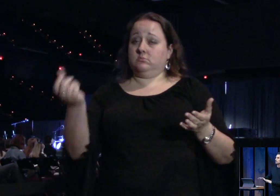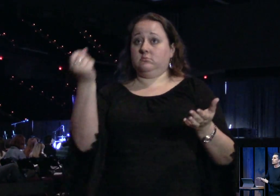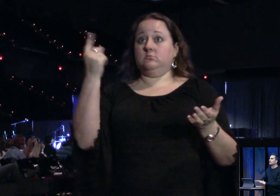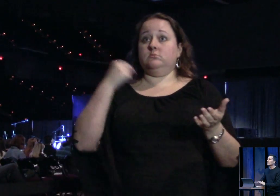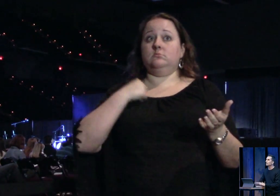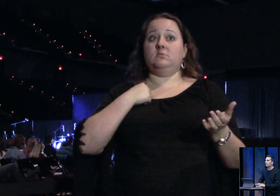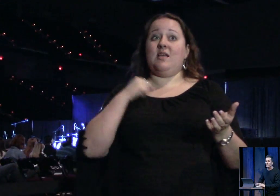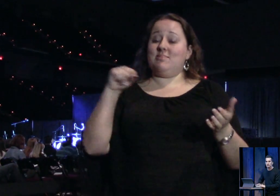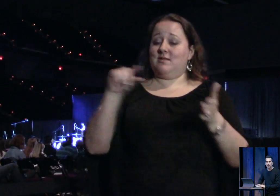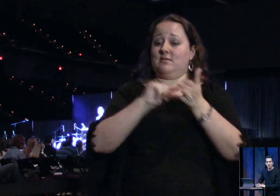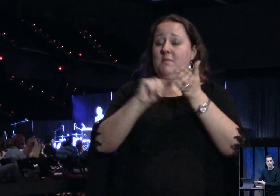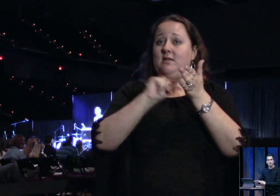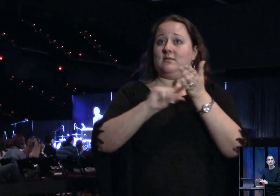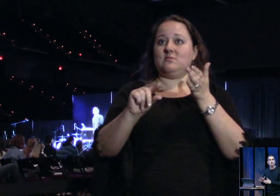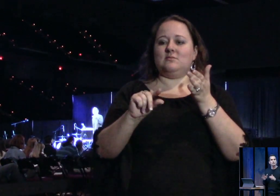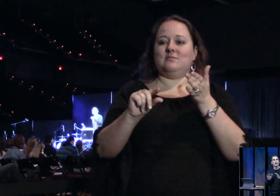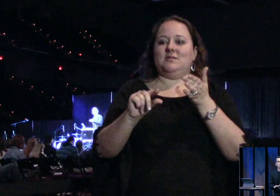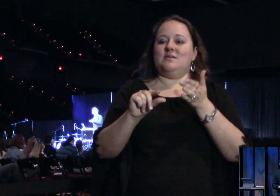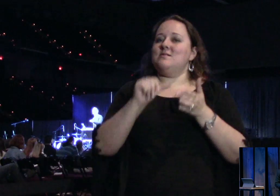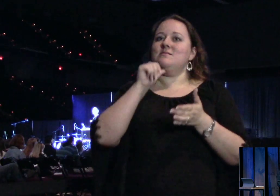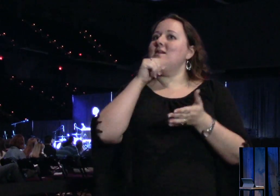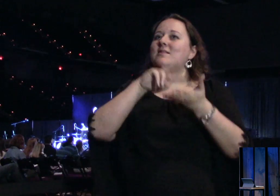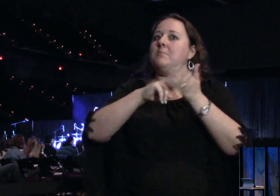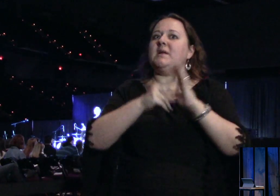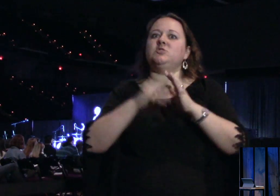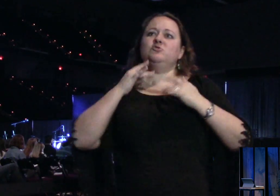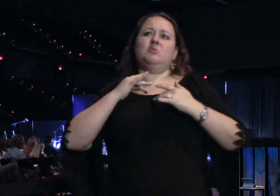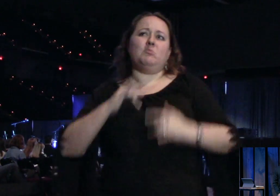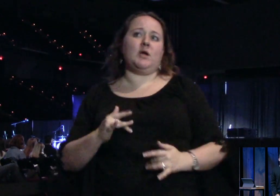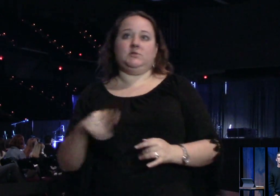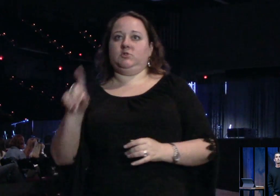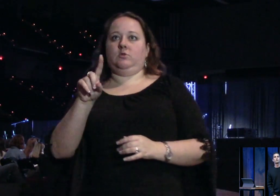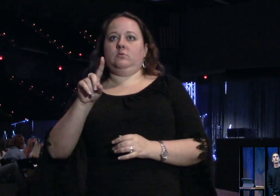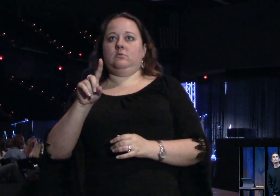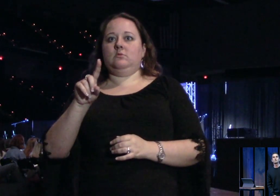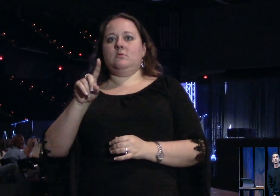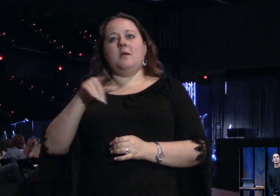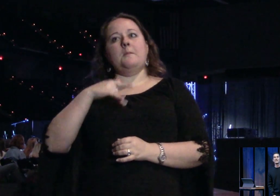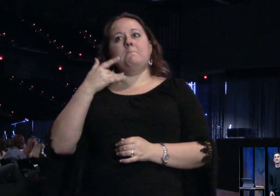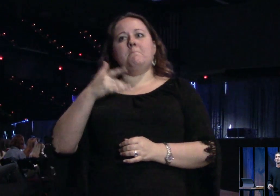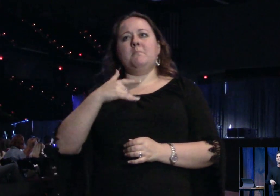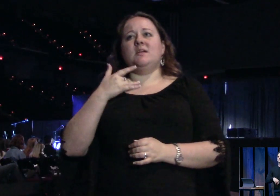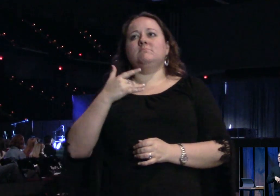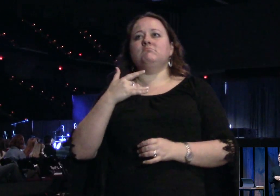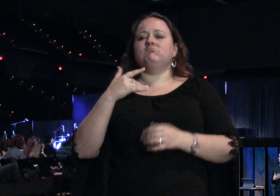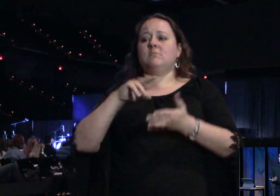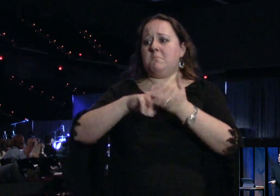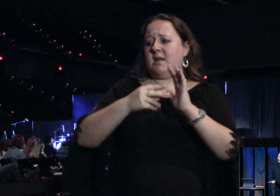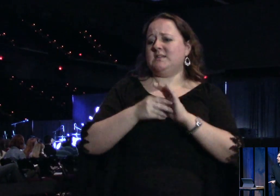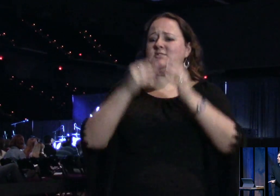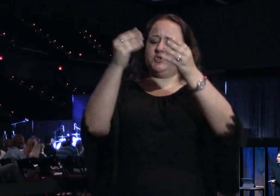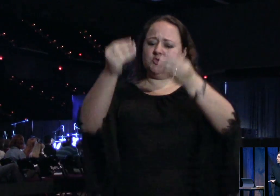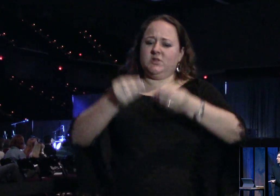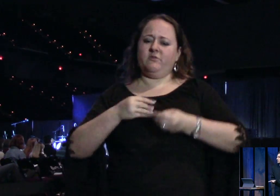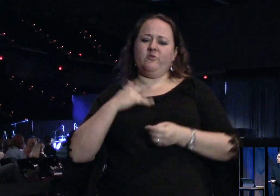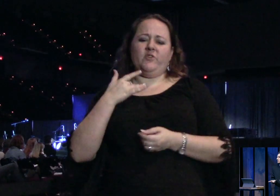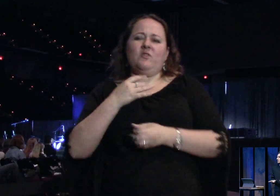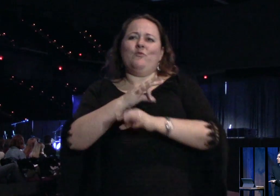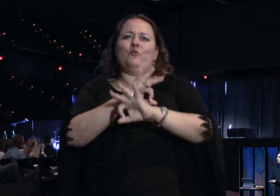So just hear me when I say this. This passage isn't meant to depress you. It's meant to liberate